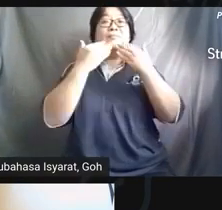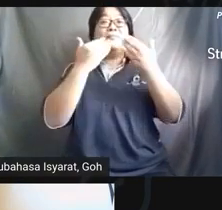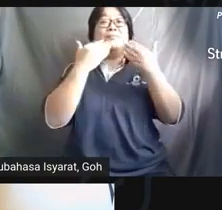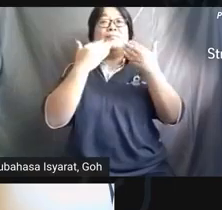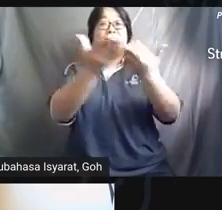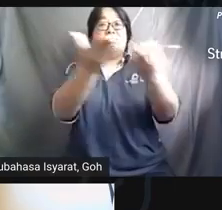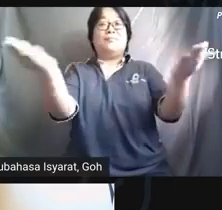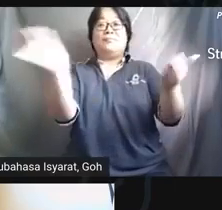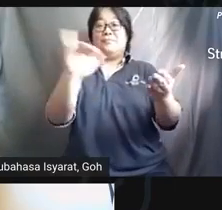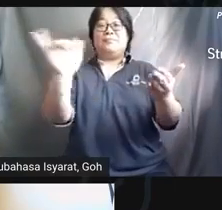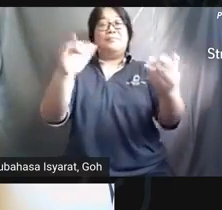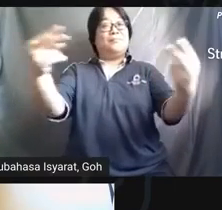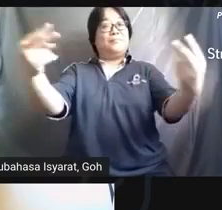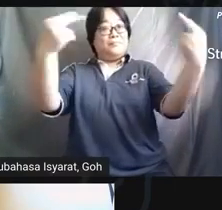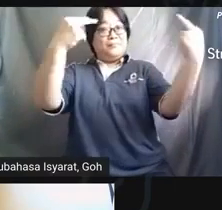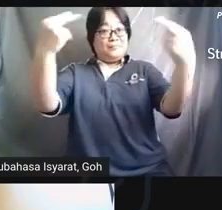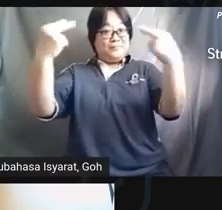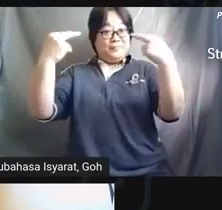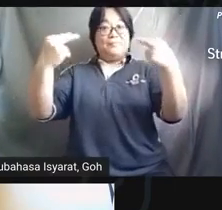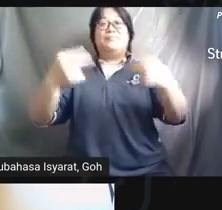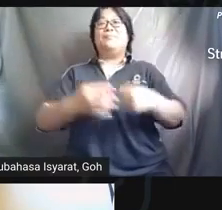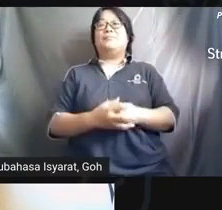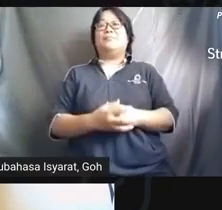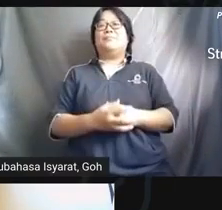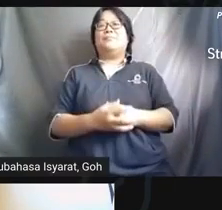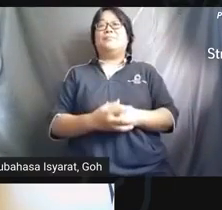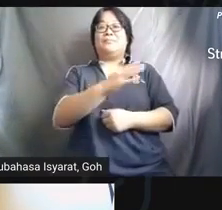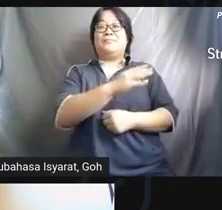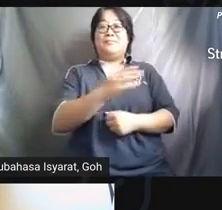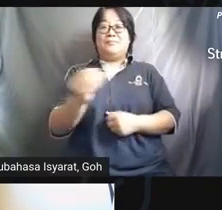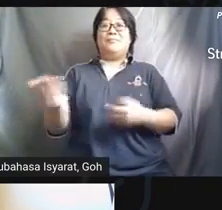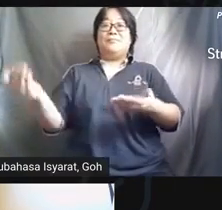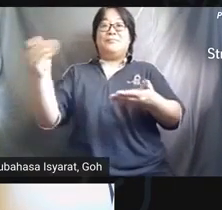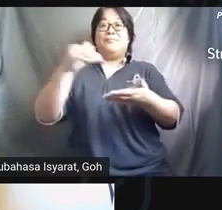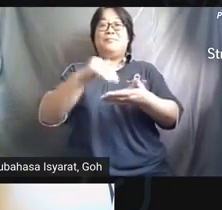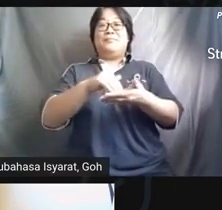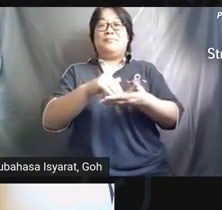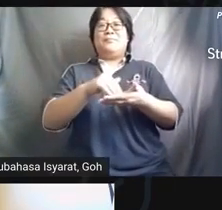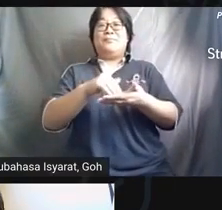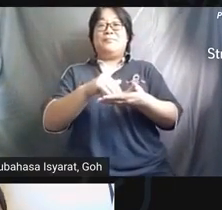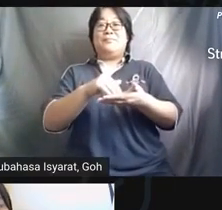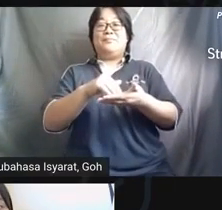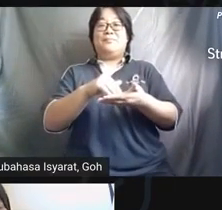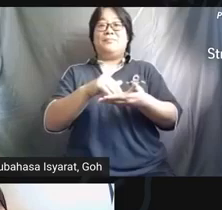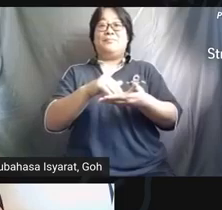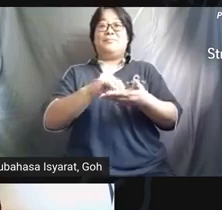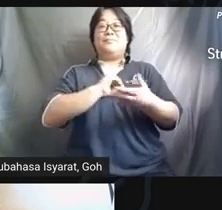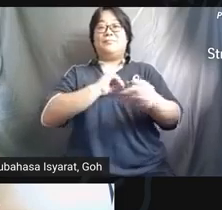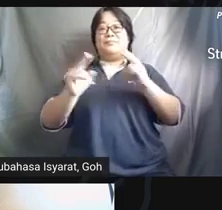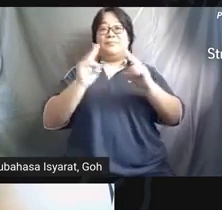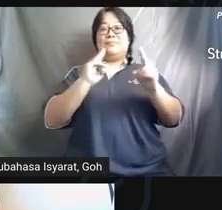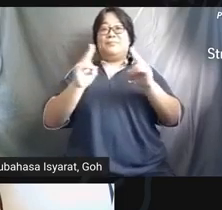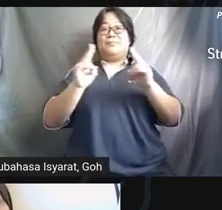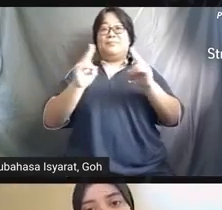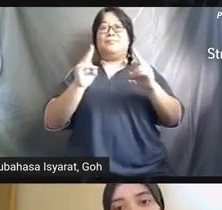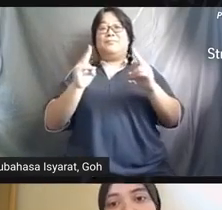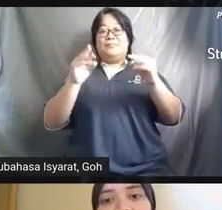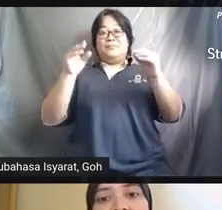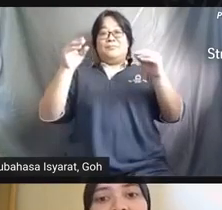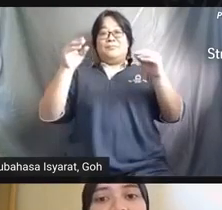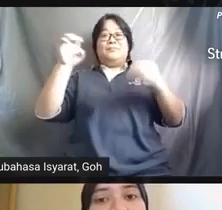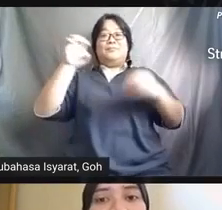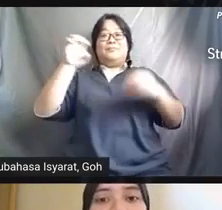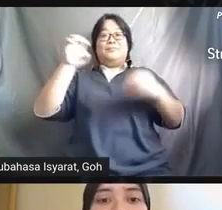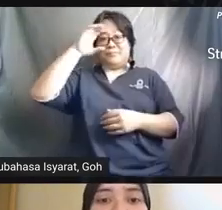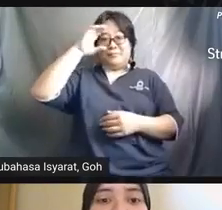following today's class. And once again, I would like to thank Encik Sazali for